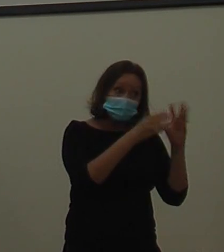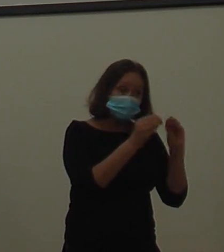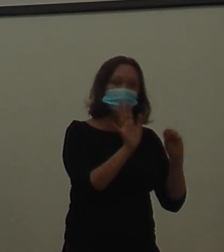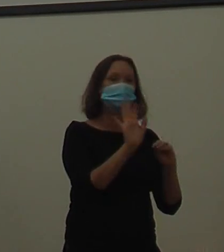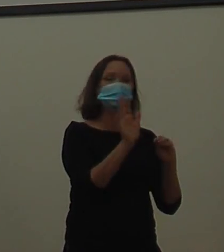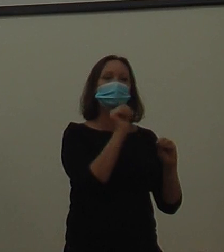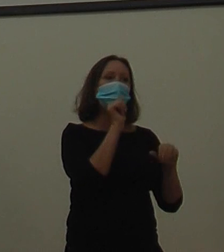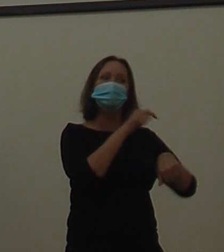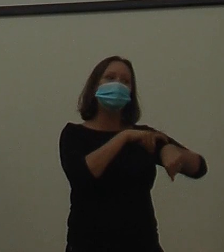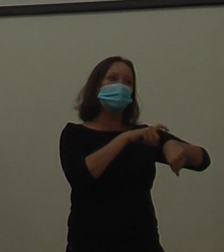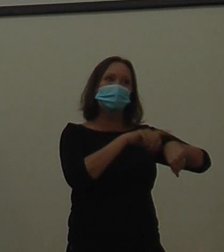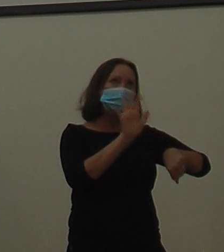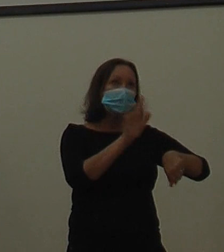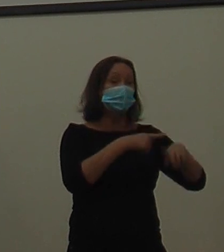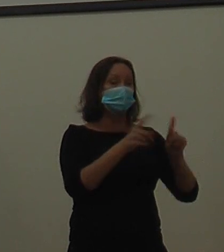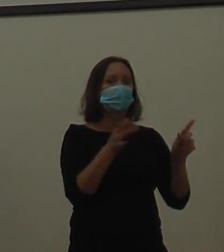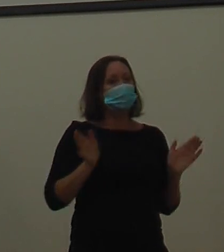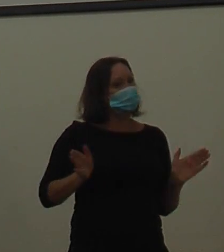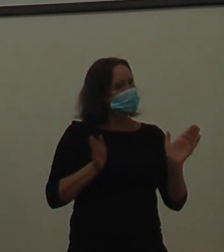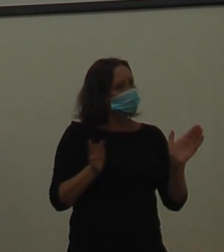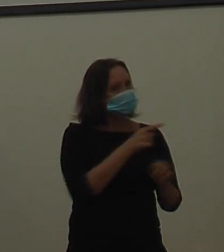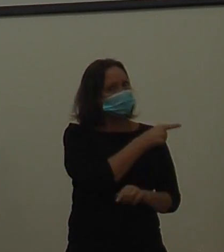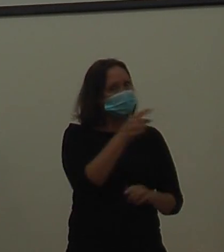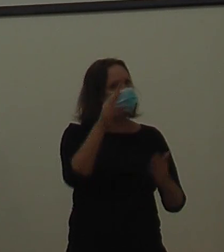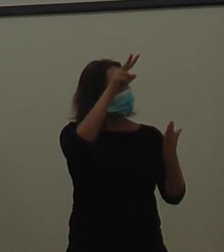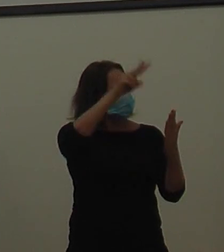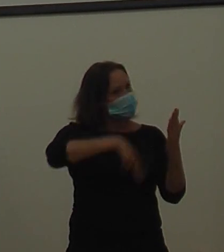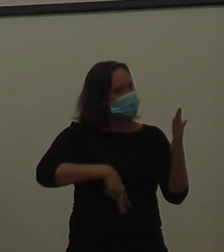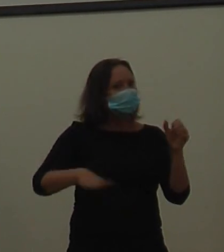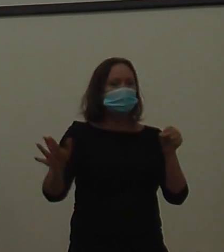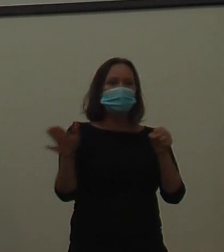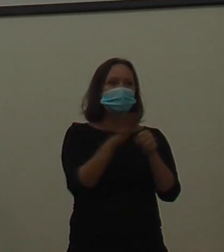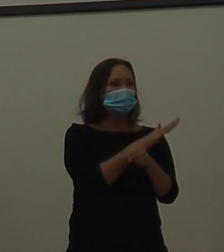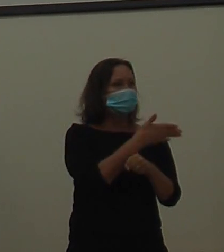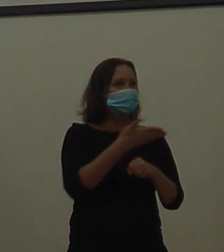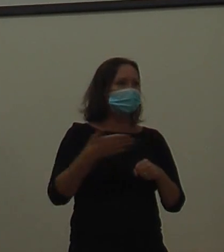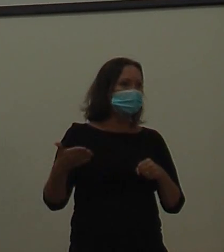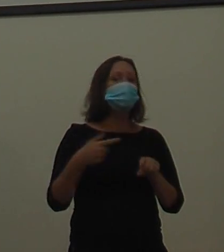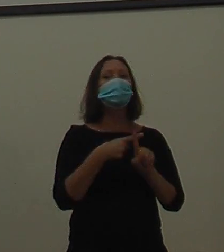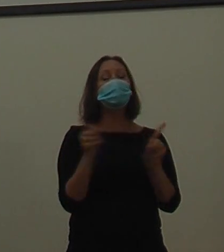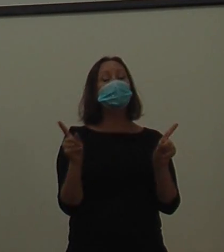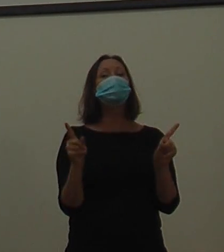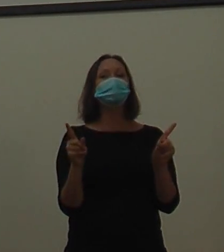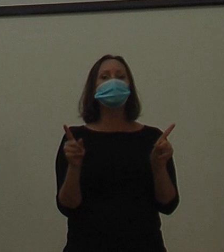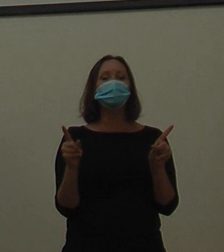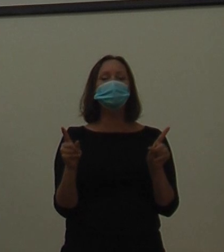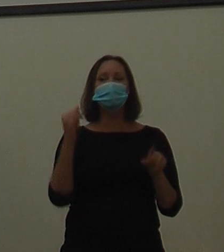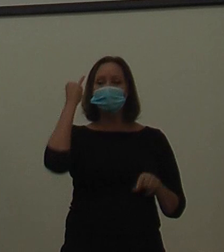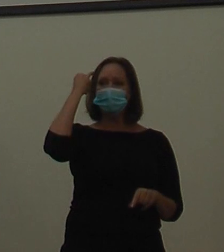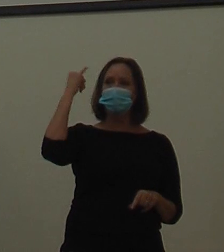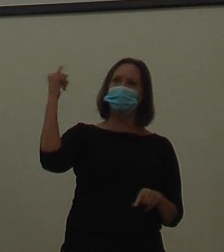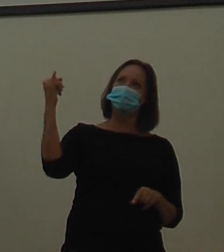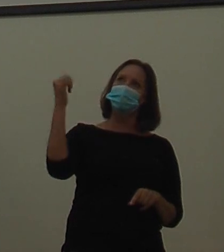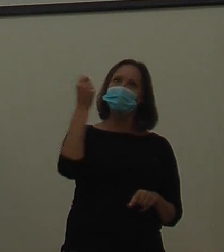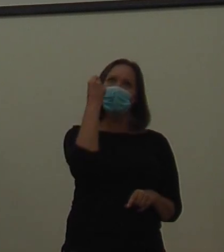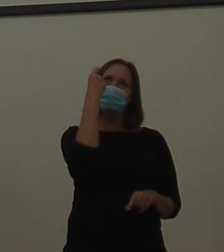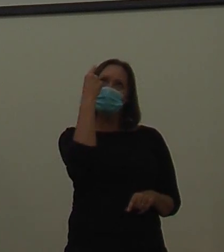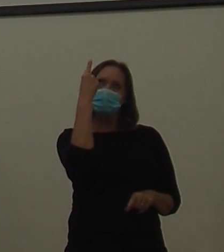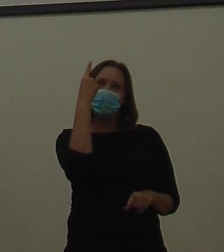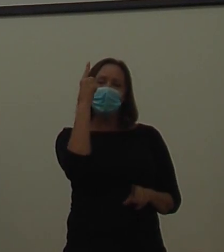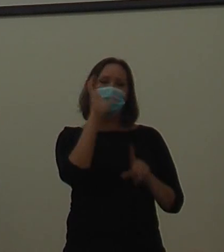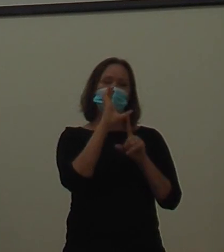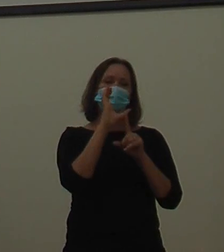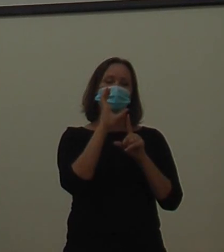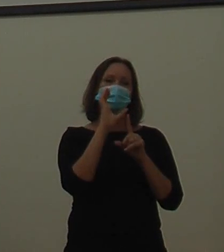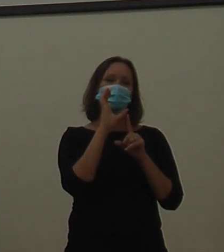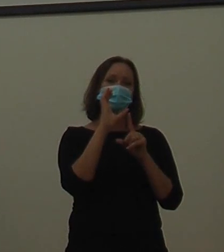to go back and read the entire context. But to get an idea, get to understand the context for